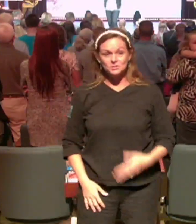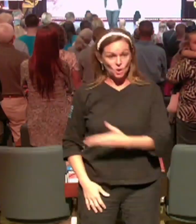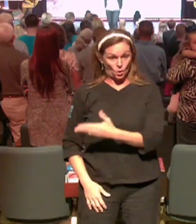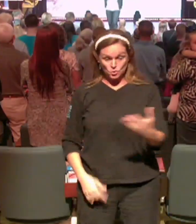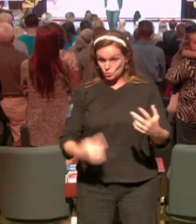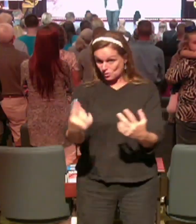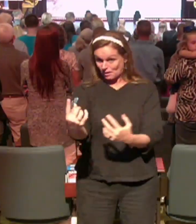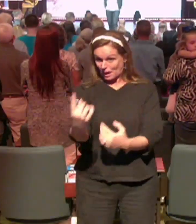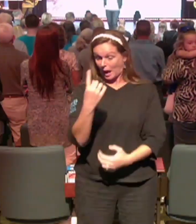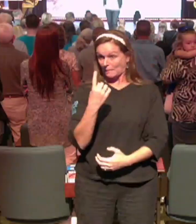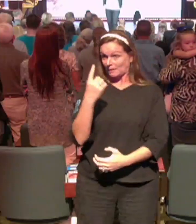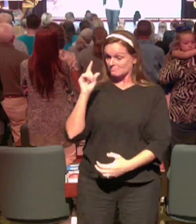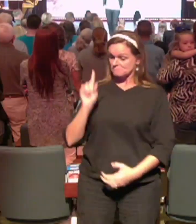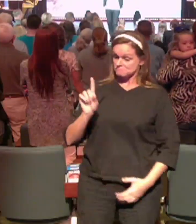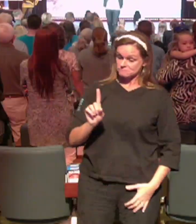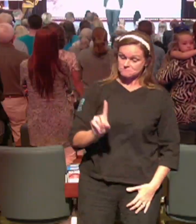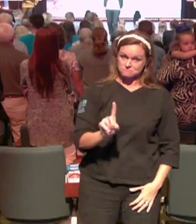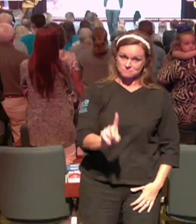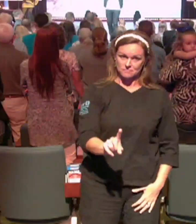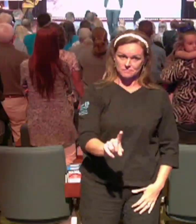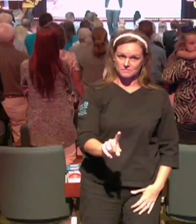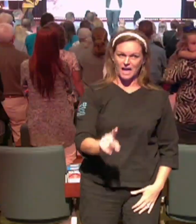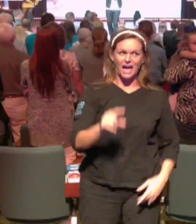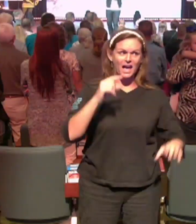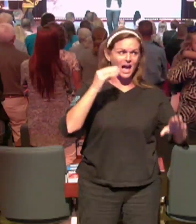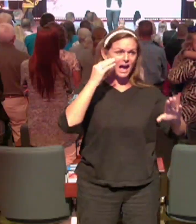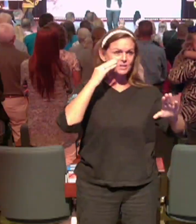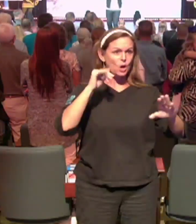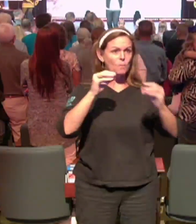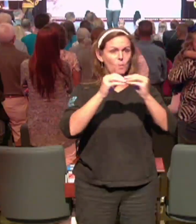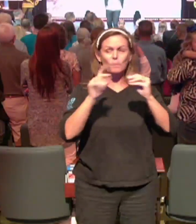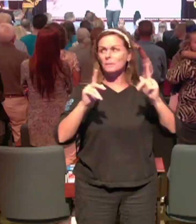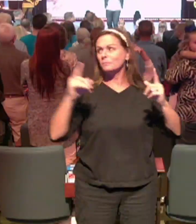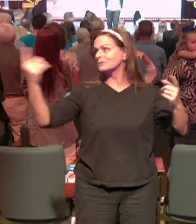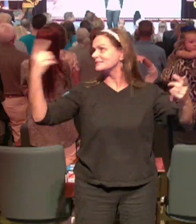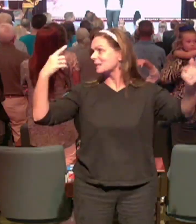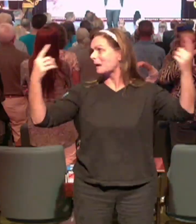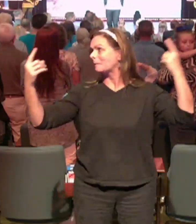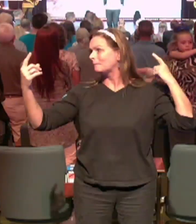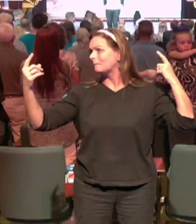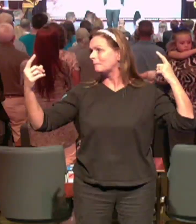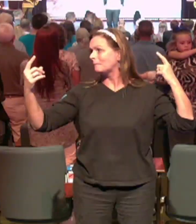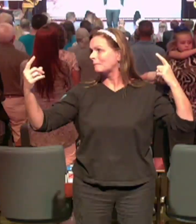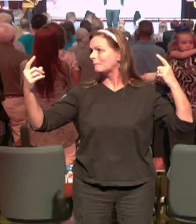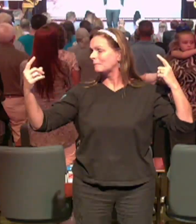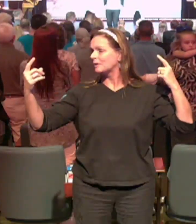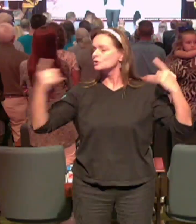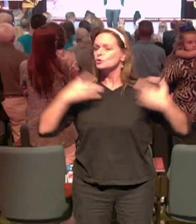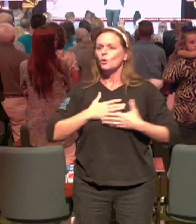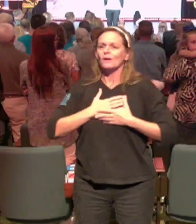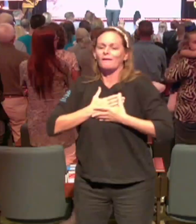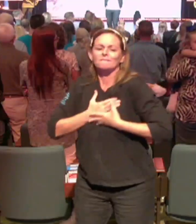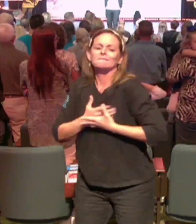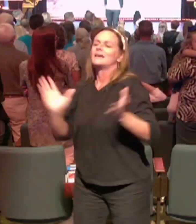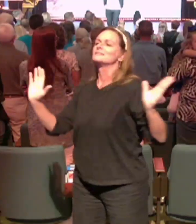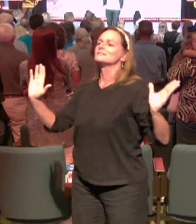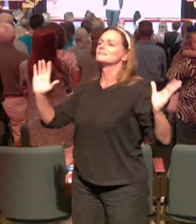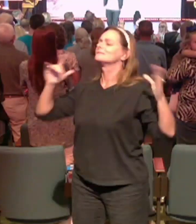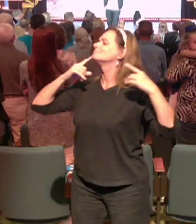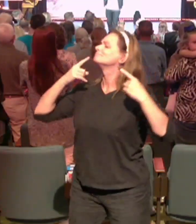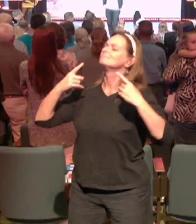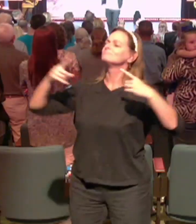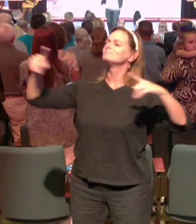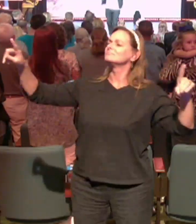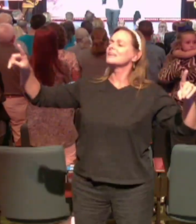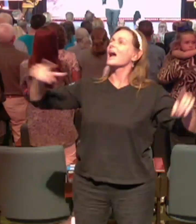this step that you've made, and there's some more that need to come while we're saying this. By this step that you've made, you are confessing Jesus before all of